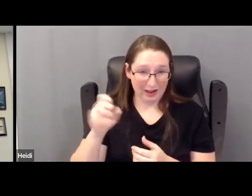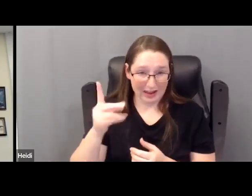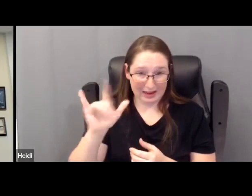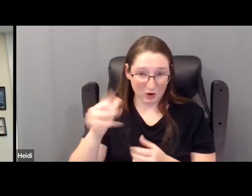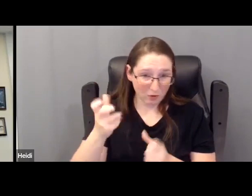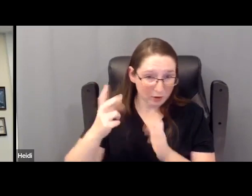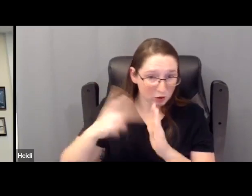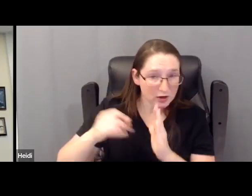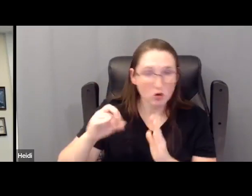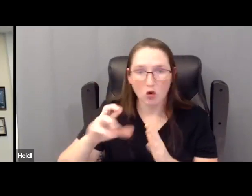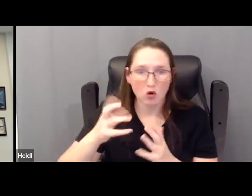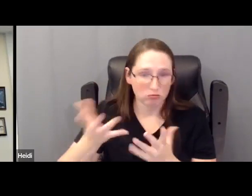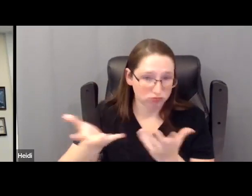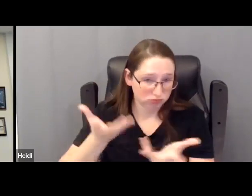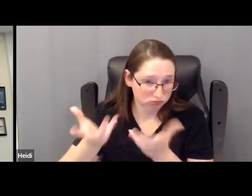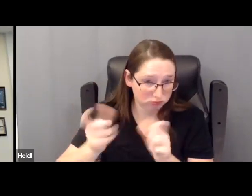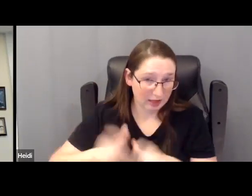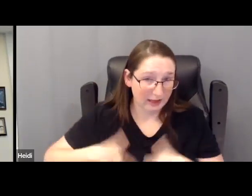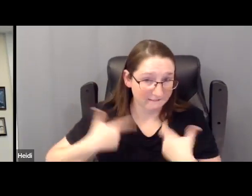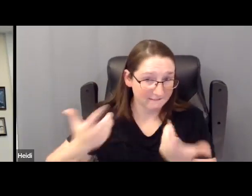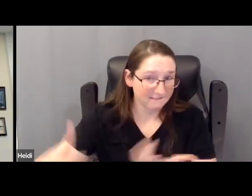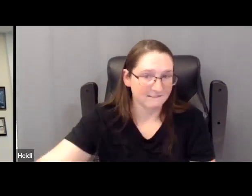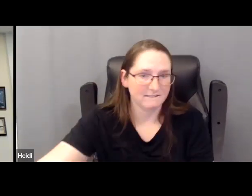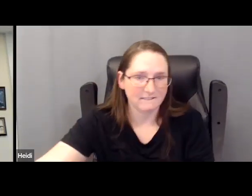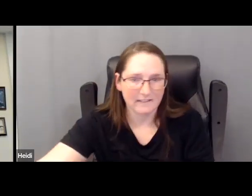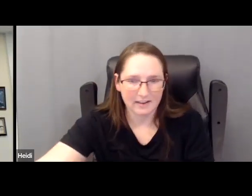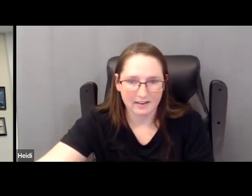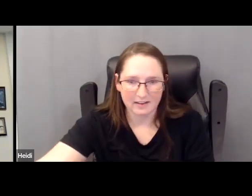to read it, or would you like to go live?